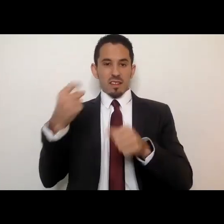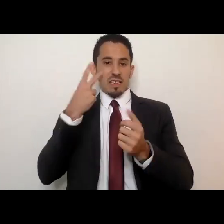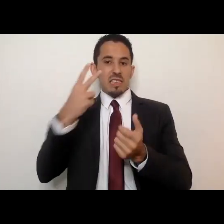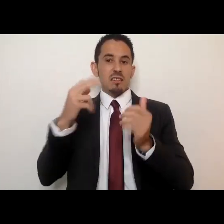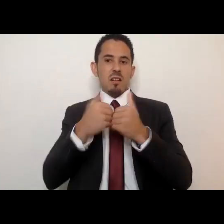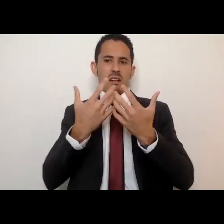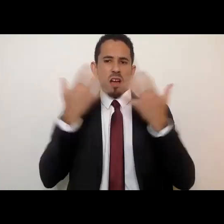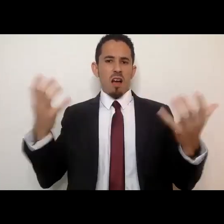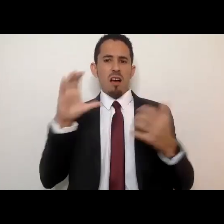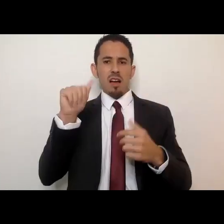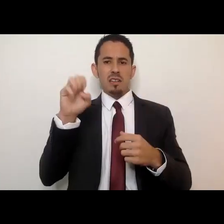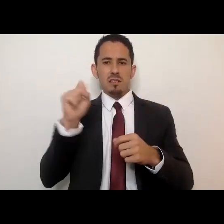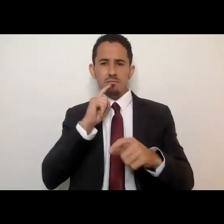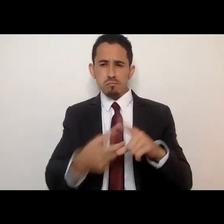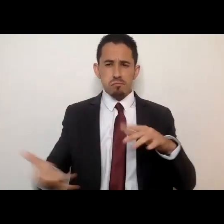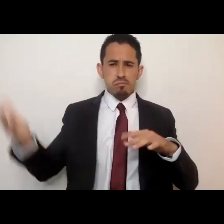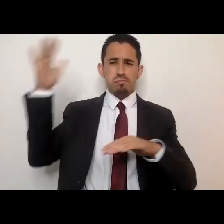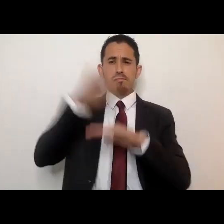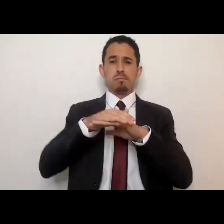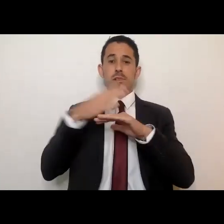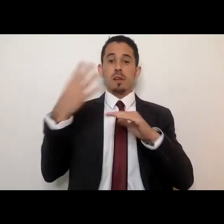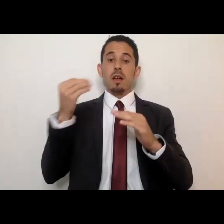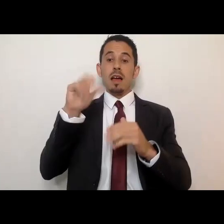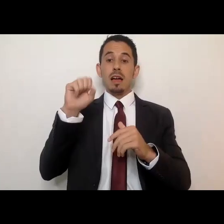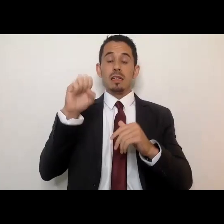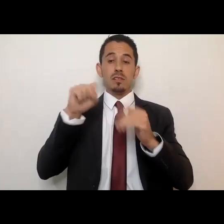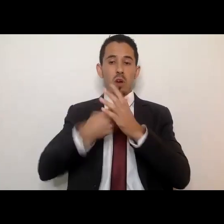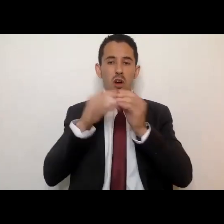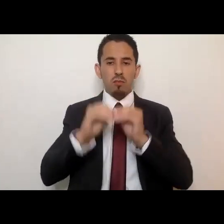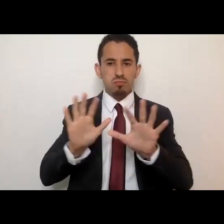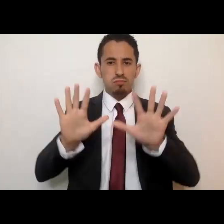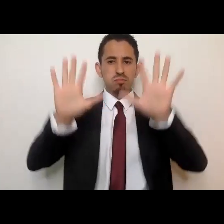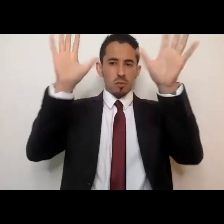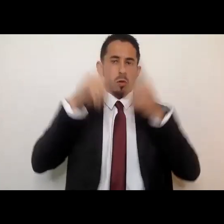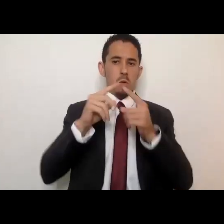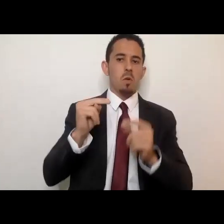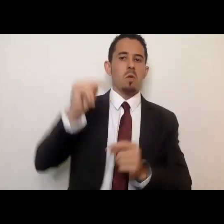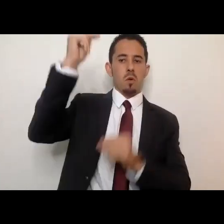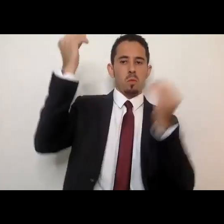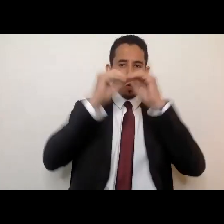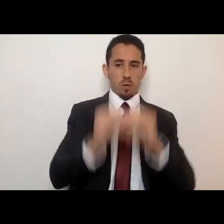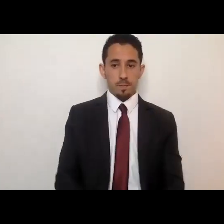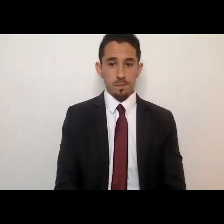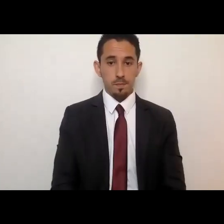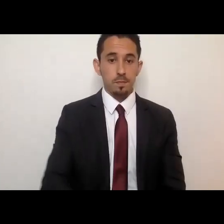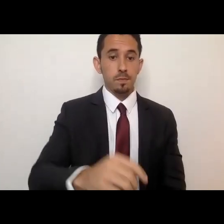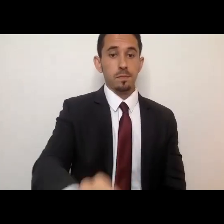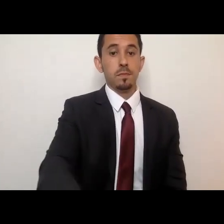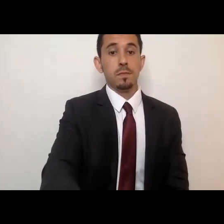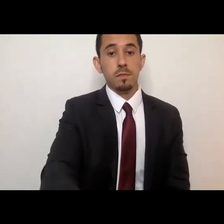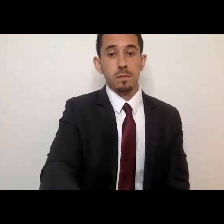If you compare 2015, you can see the huge increase in number of cases and where they're